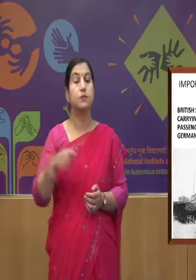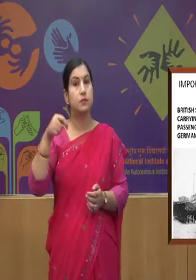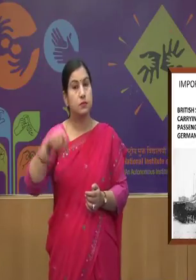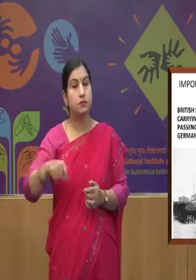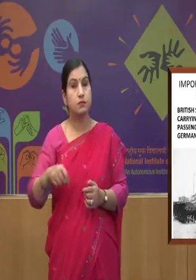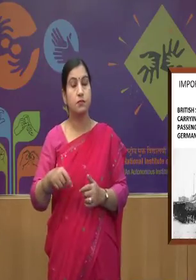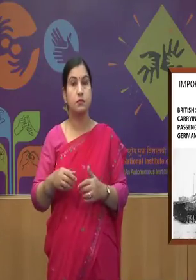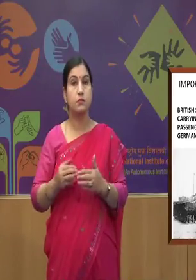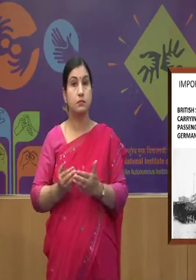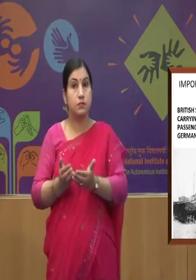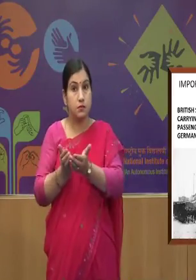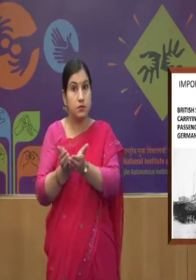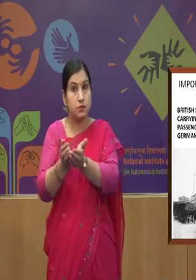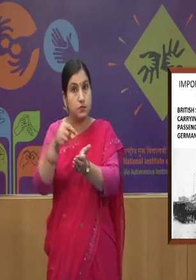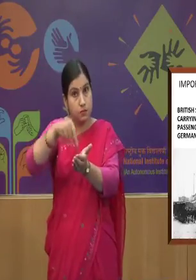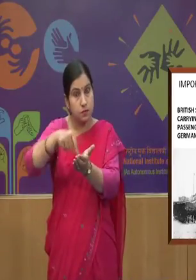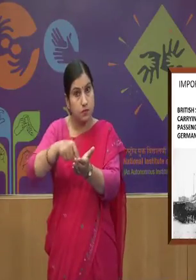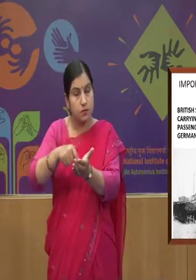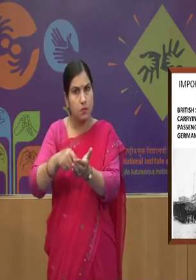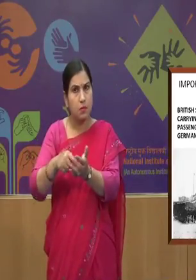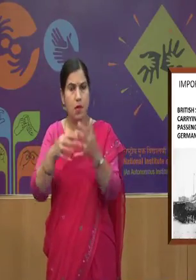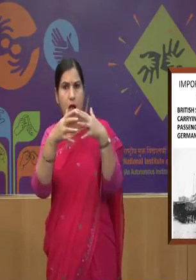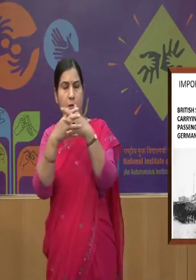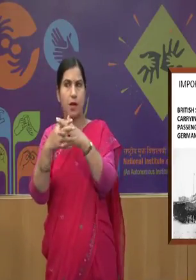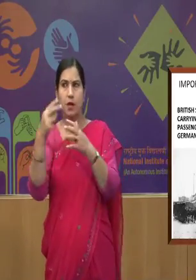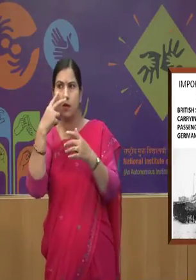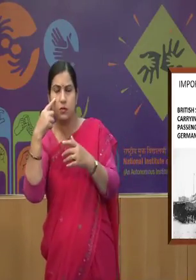and this incident pushed America to join the war.